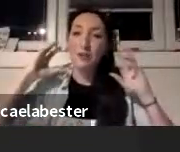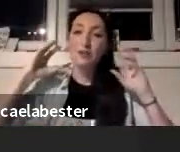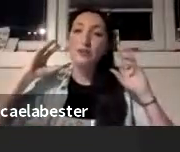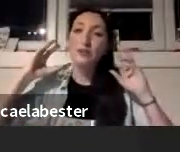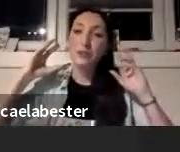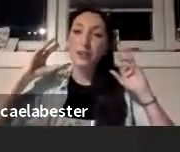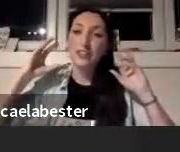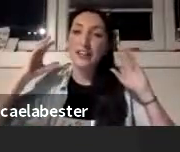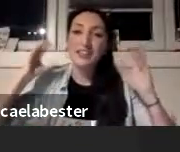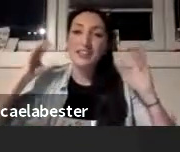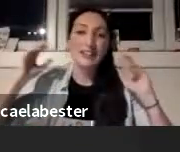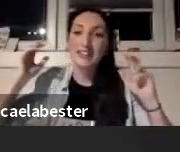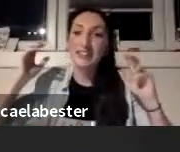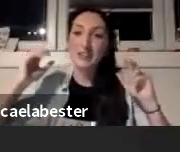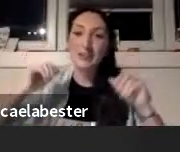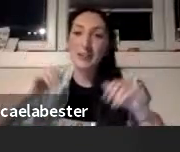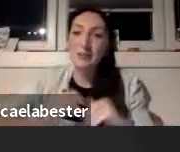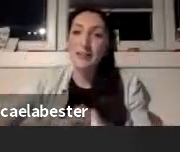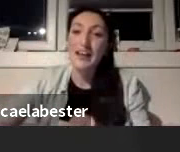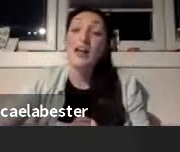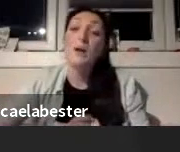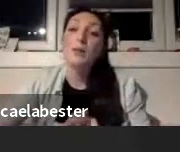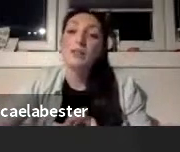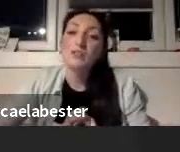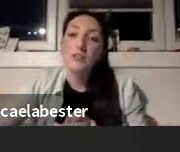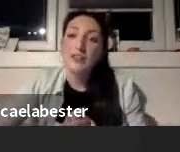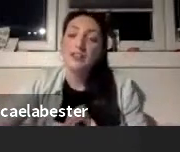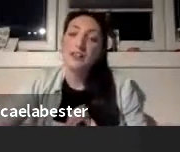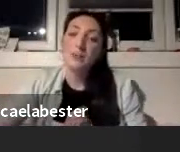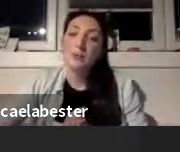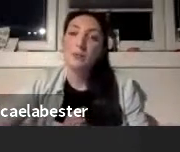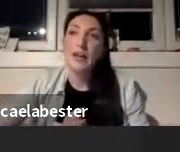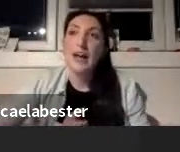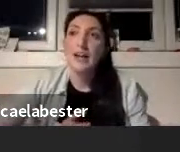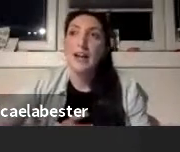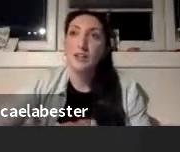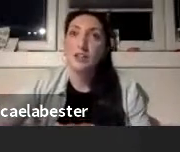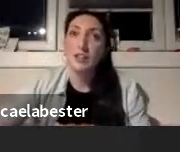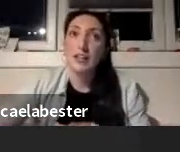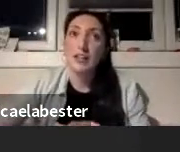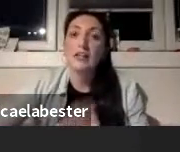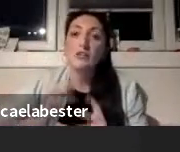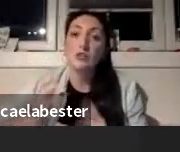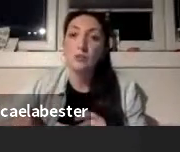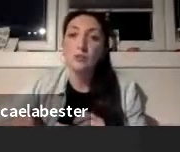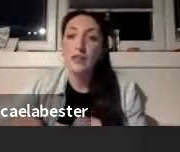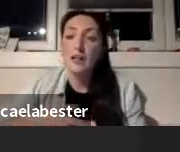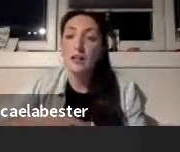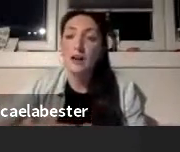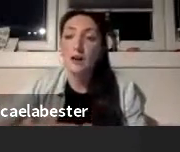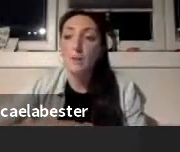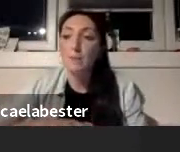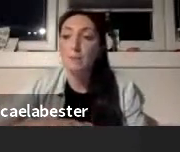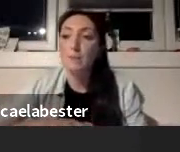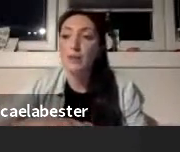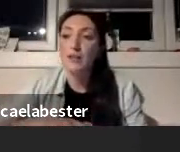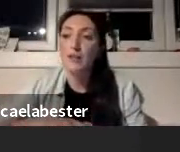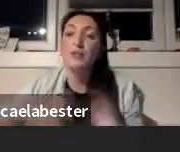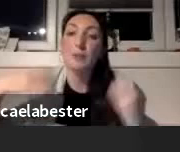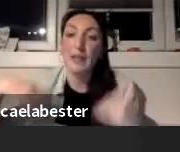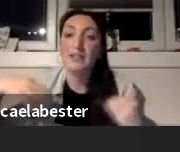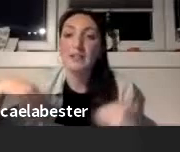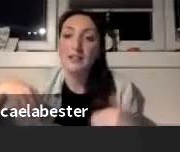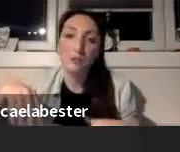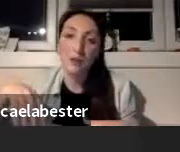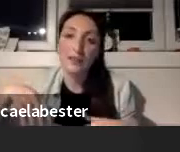wear headphones for like a silent disco type thing, because you'll find that deaf people can actually enjoy music